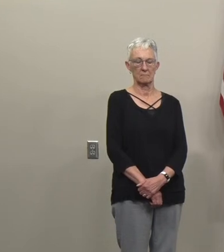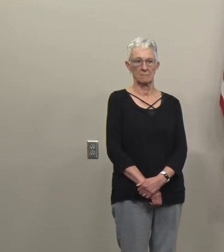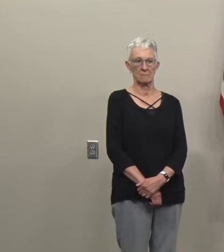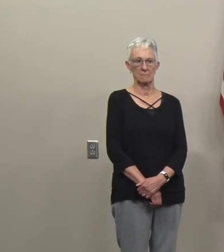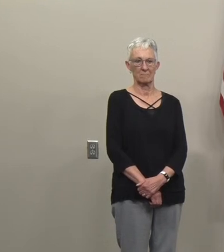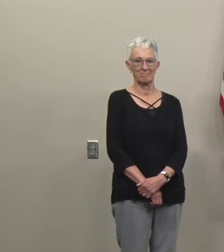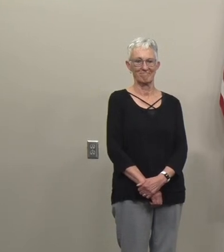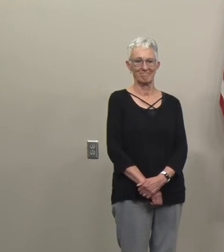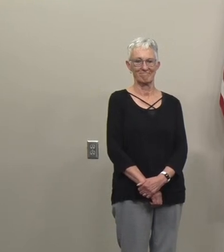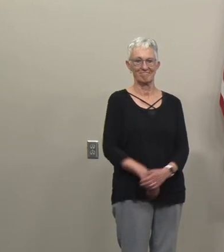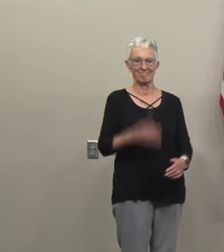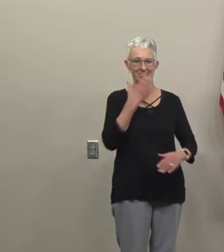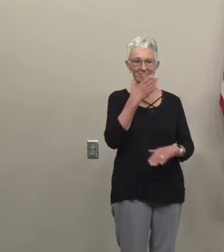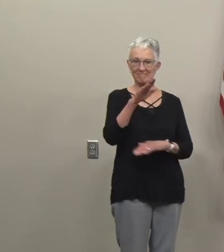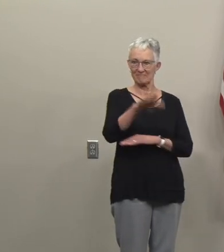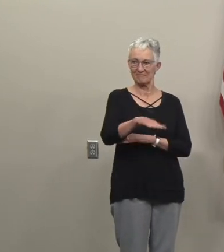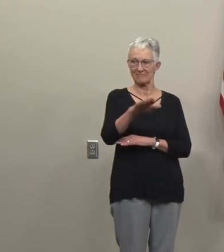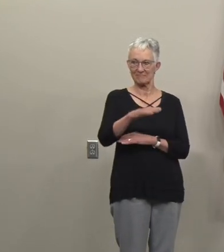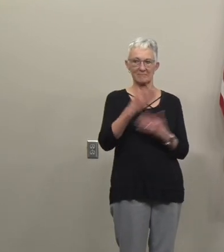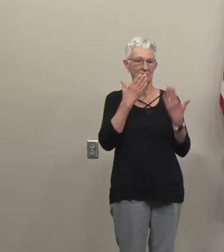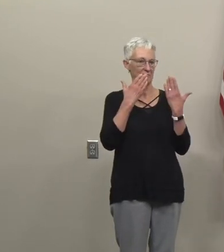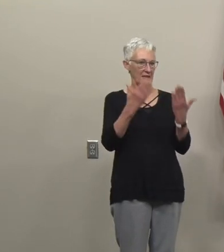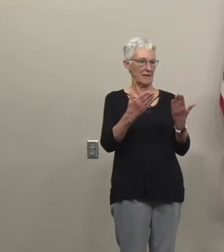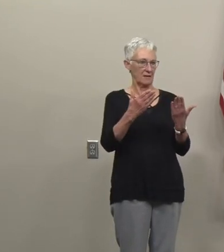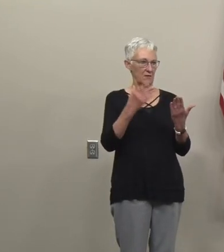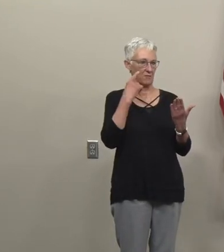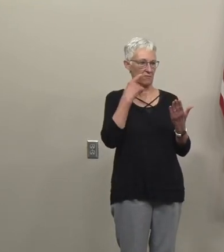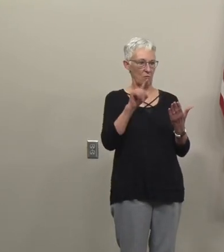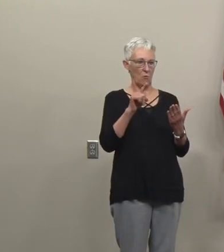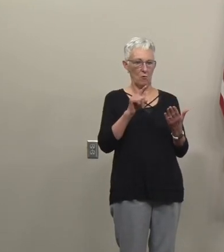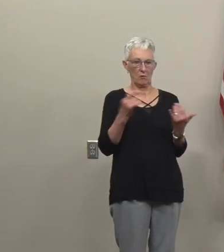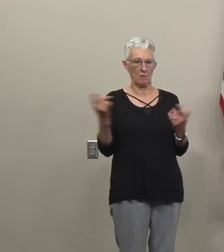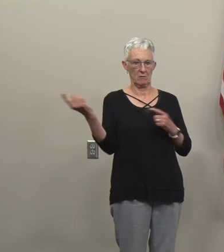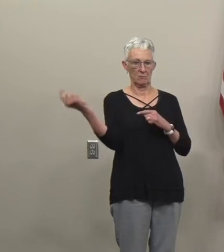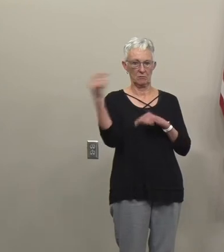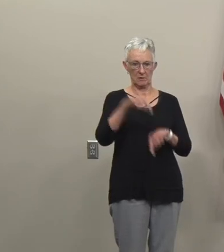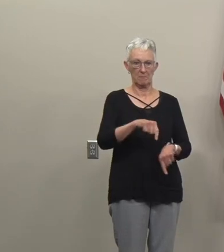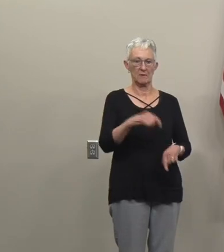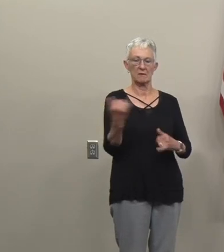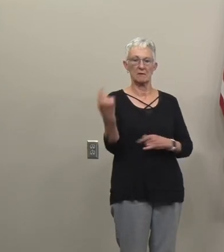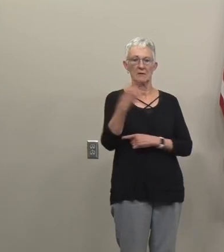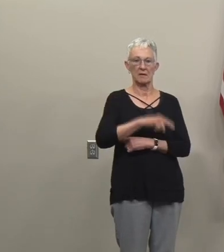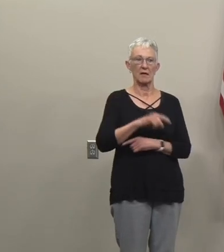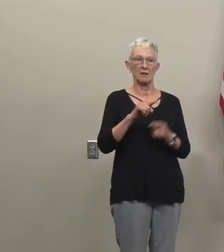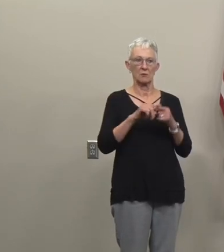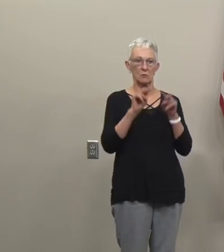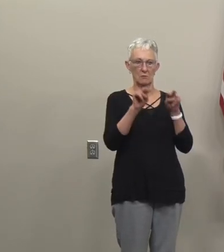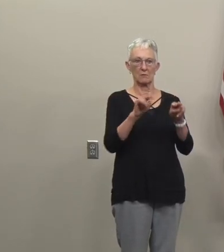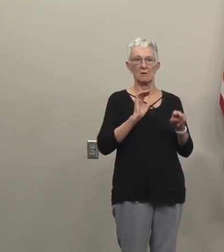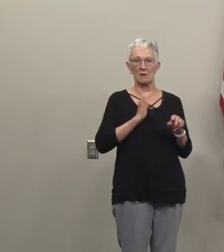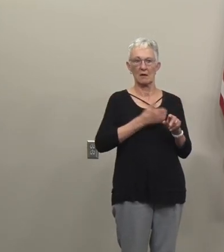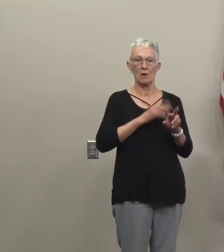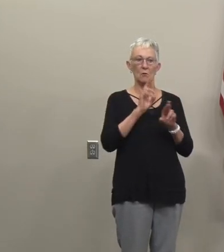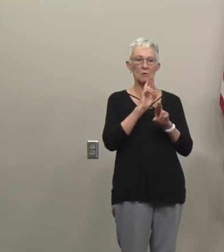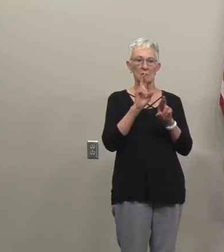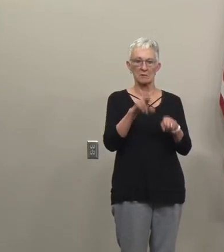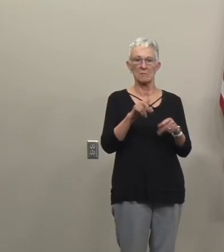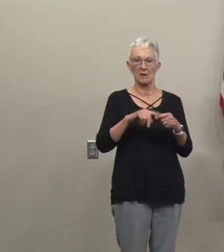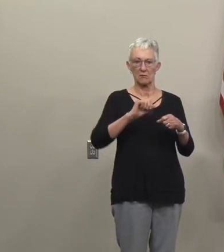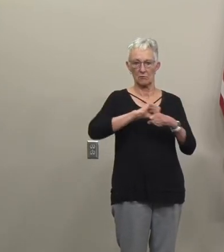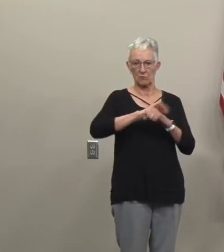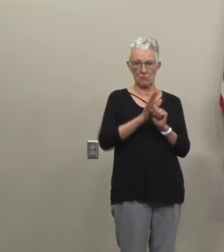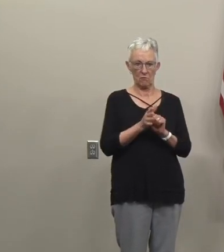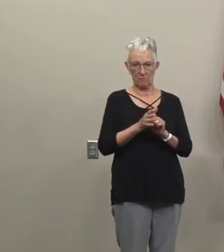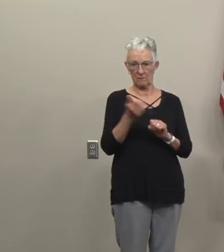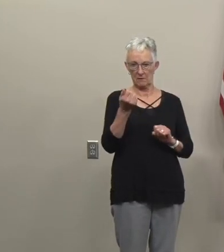Right. Good afternoon, and thank you to this local briefing on COVID-19 and our community's response effort. Joining me again